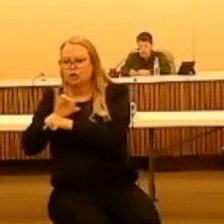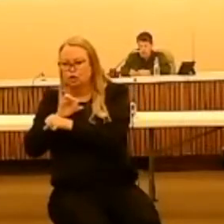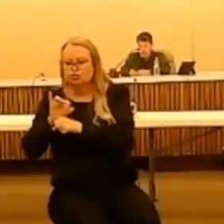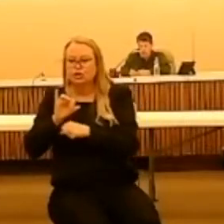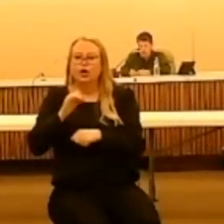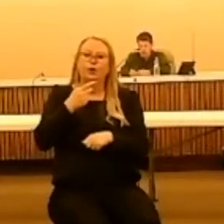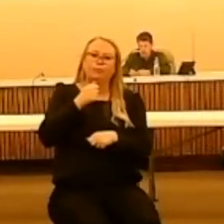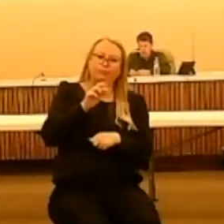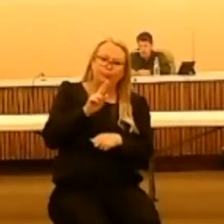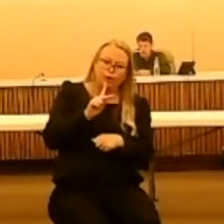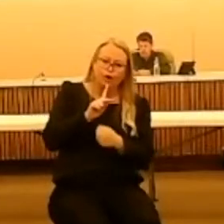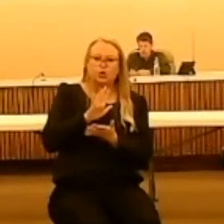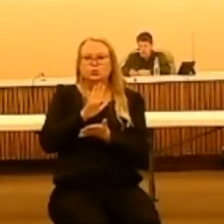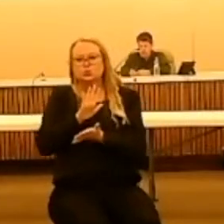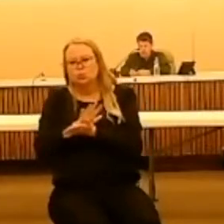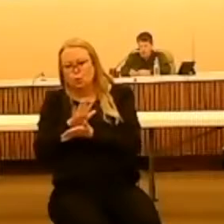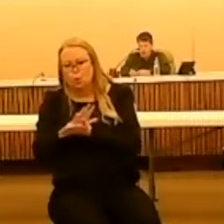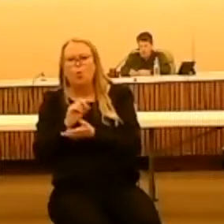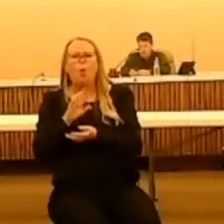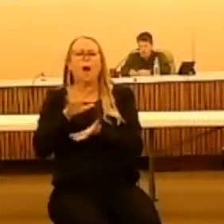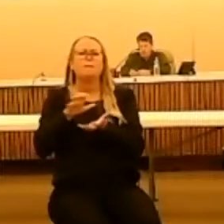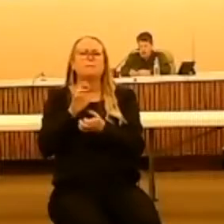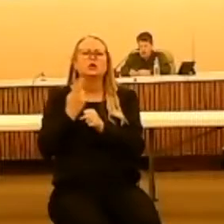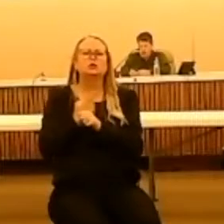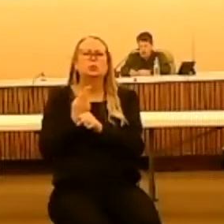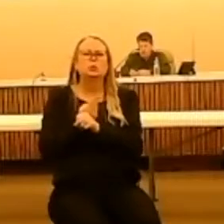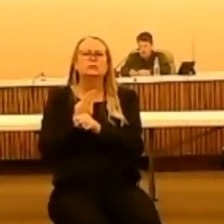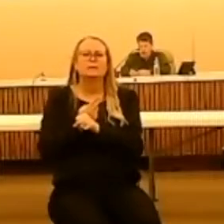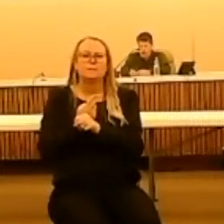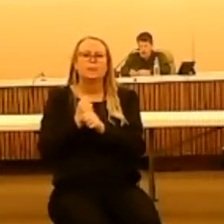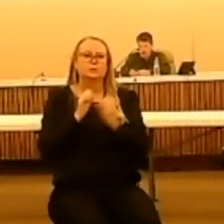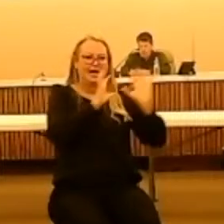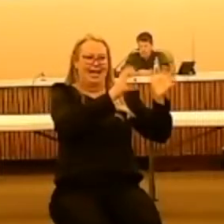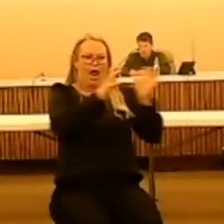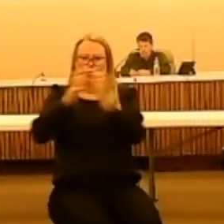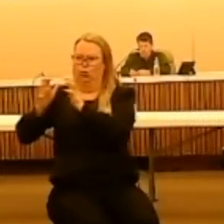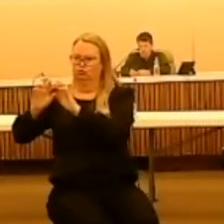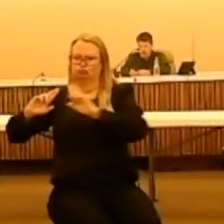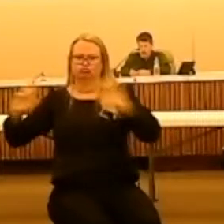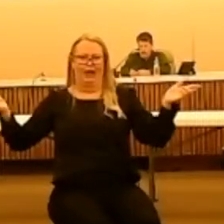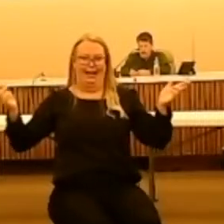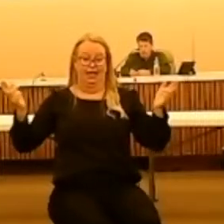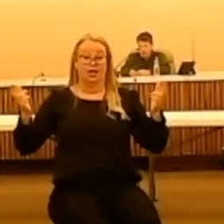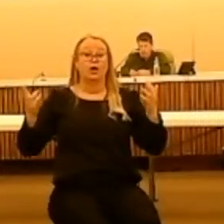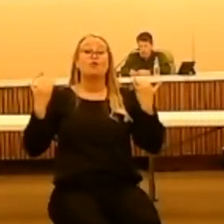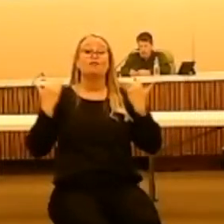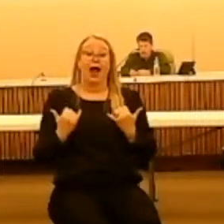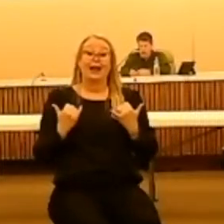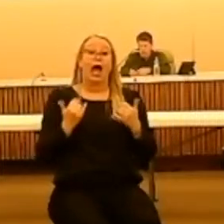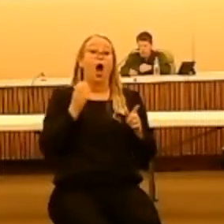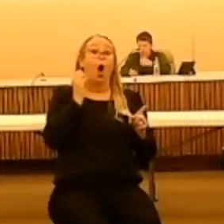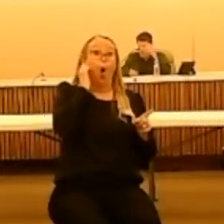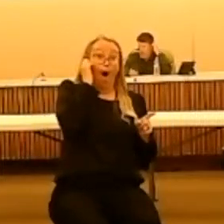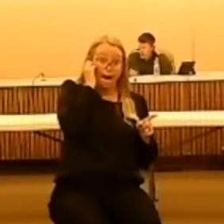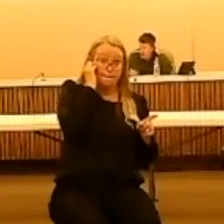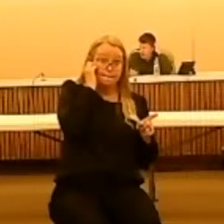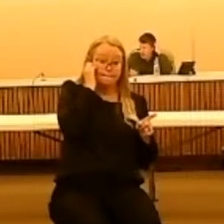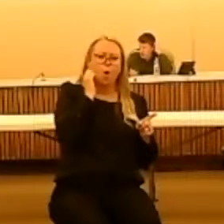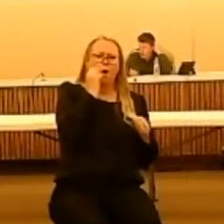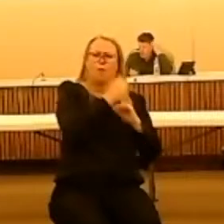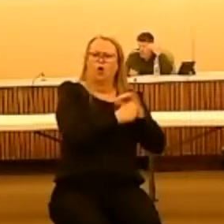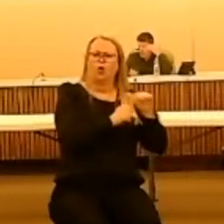School, and mixed use. And what we're saying is that right now it would